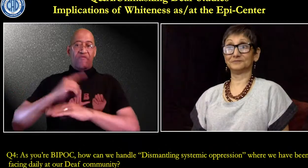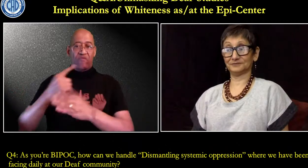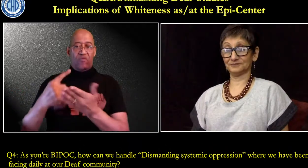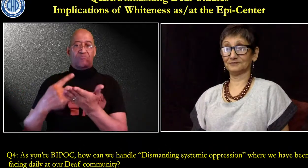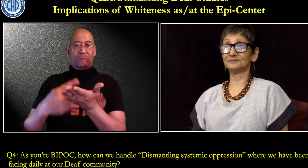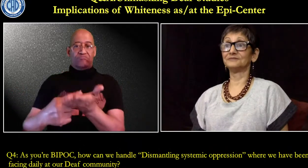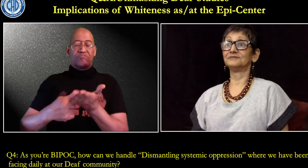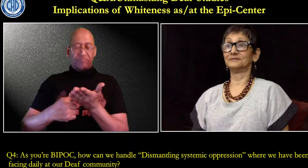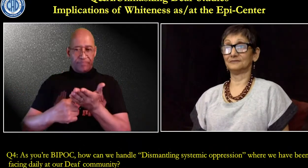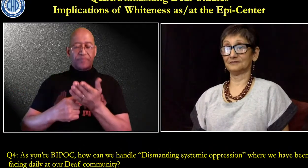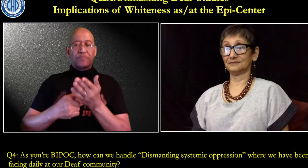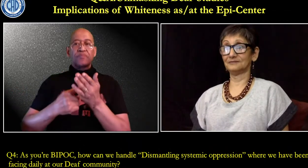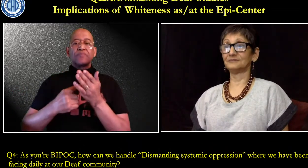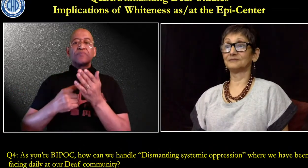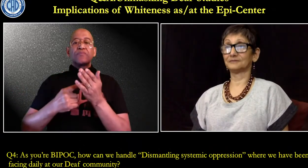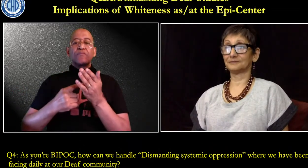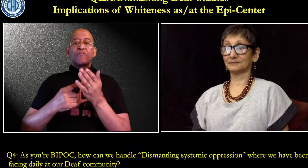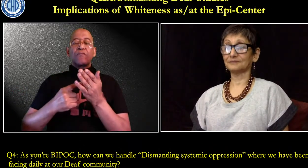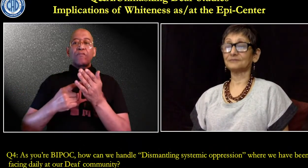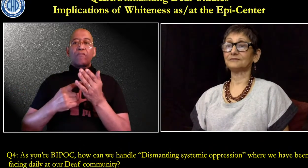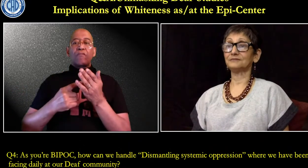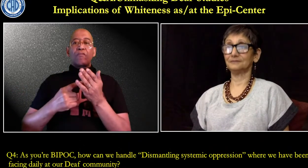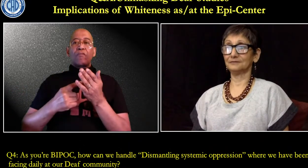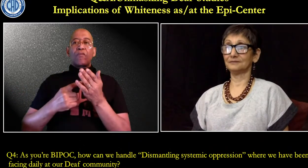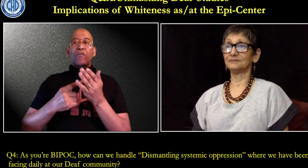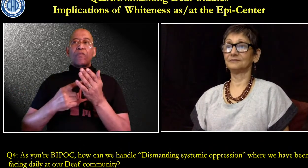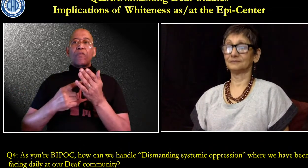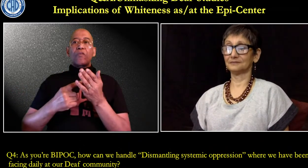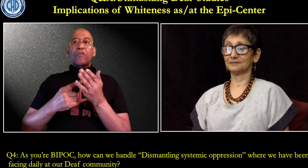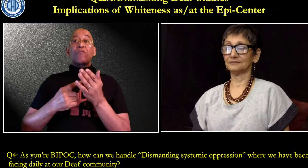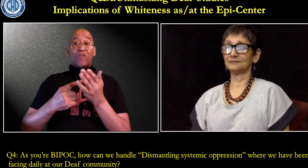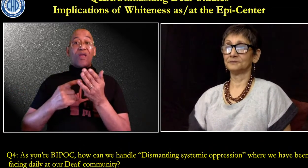out. Those uncomfortable questions have to be put on the table